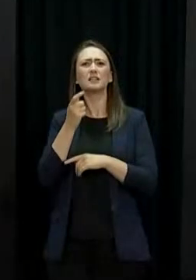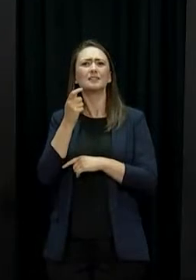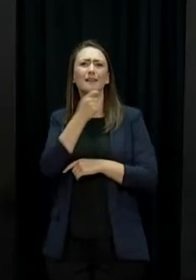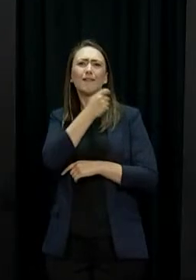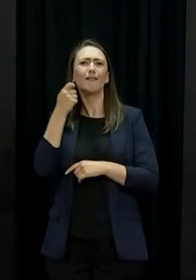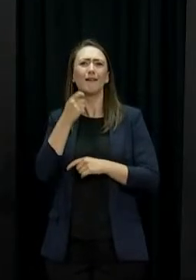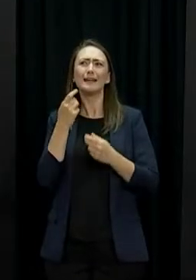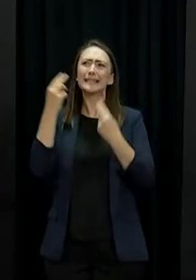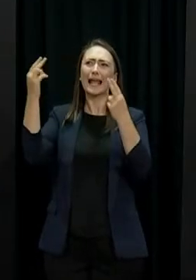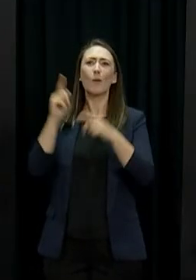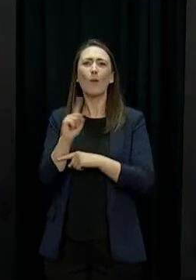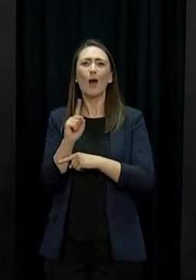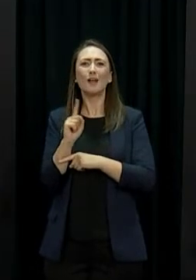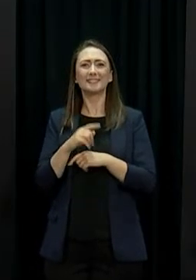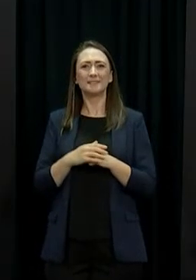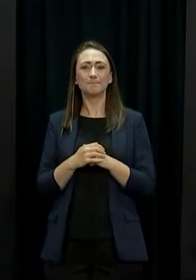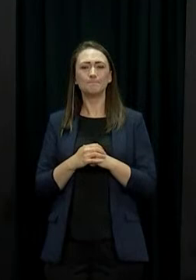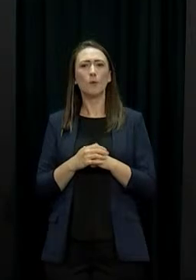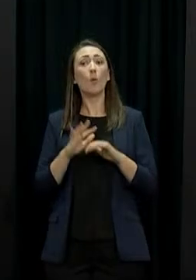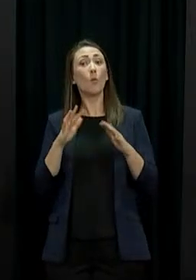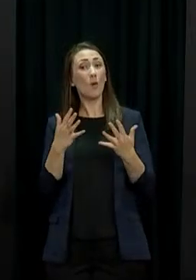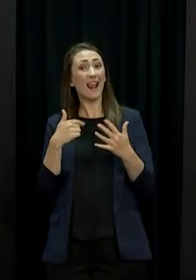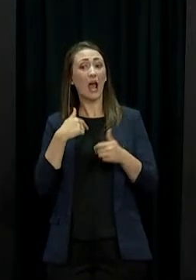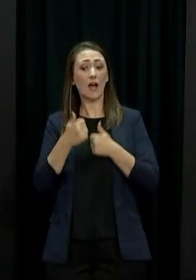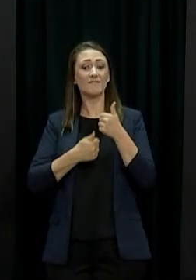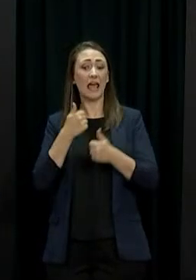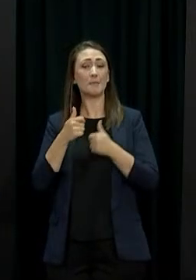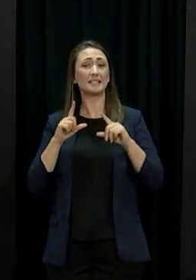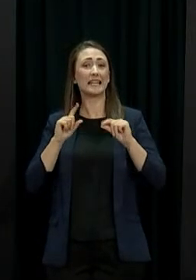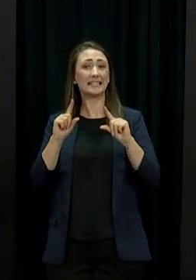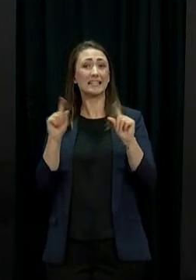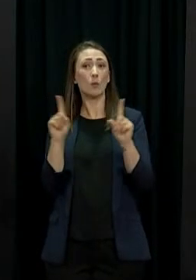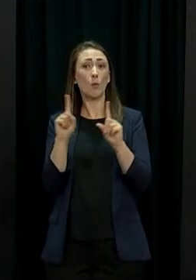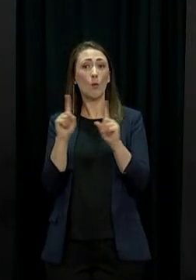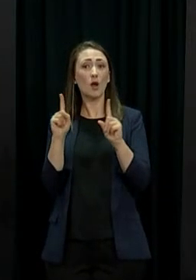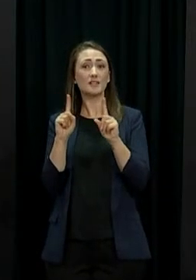actually I famously did a duet with Minister Verrill to Staying Alive,